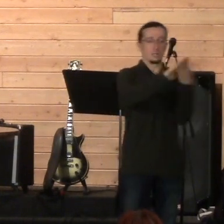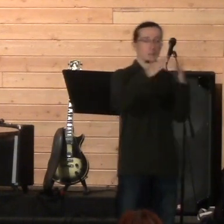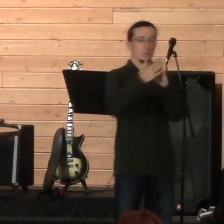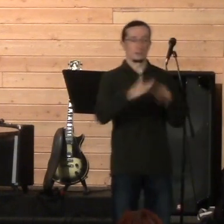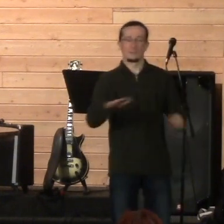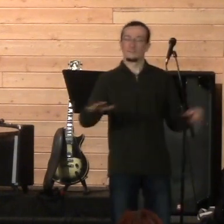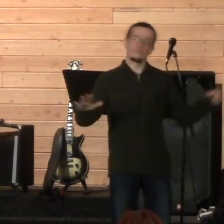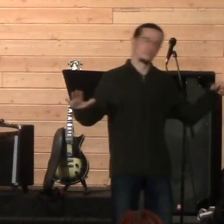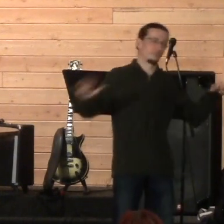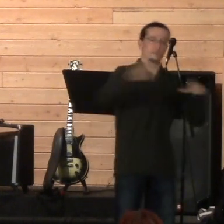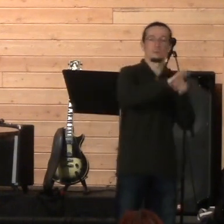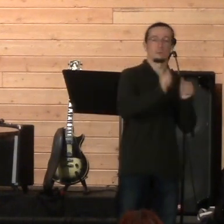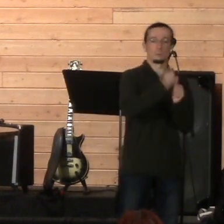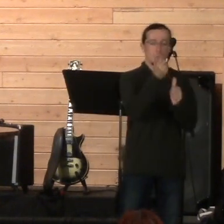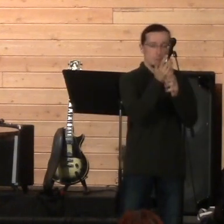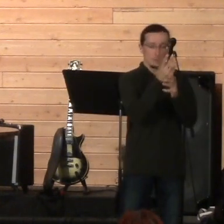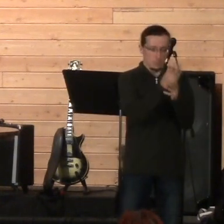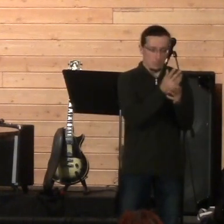with missing pieces.